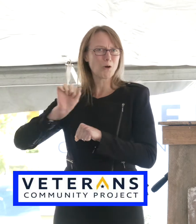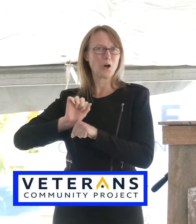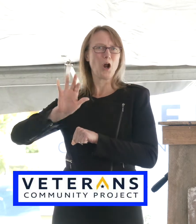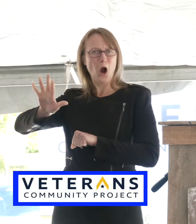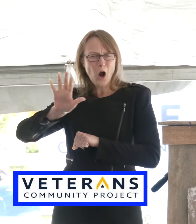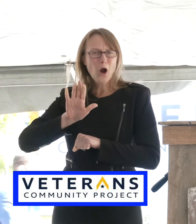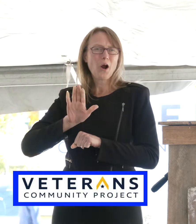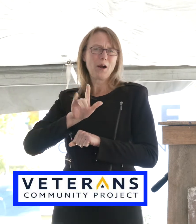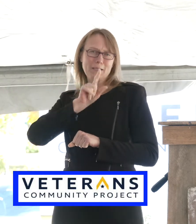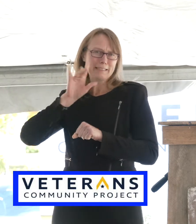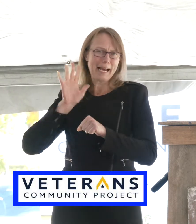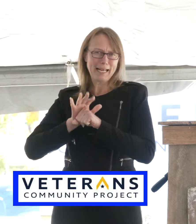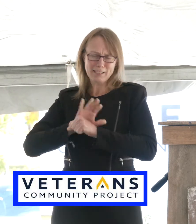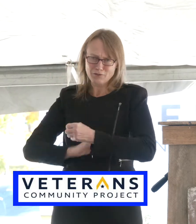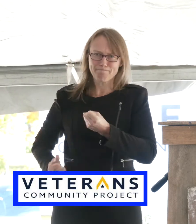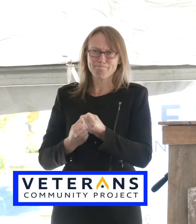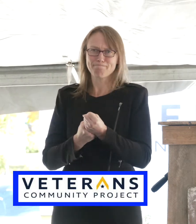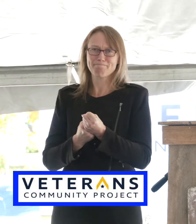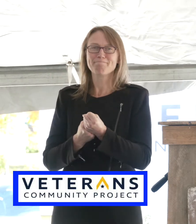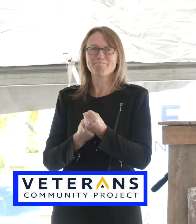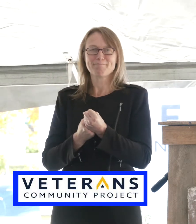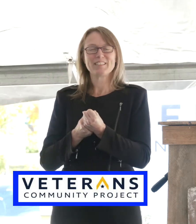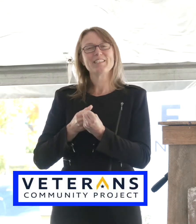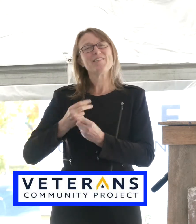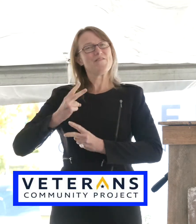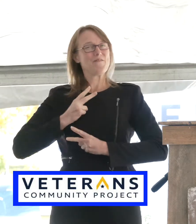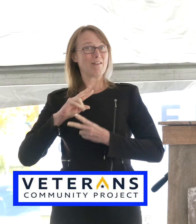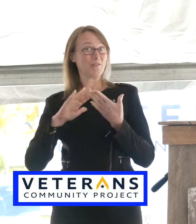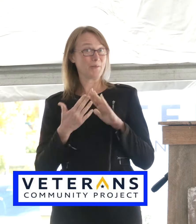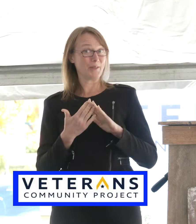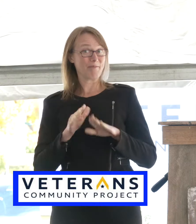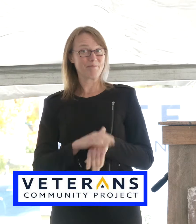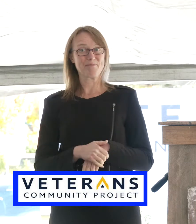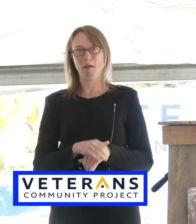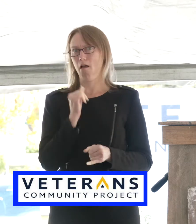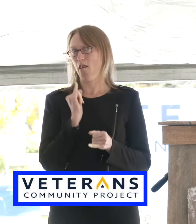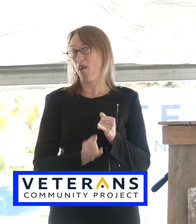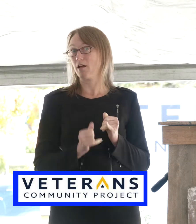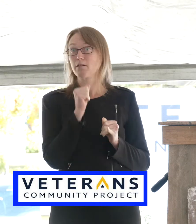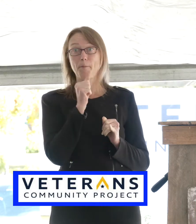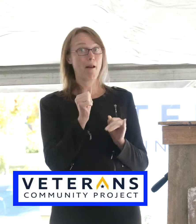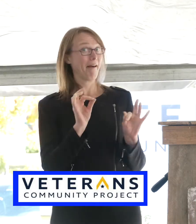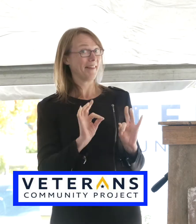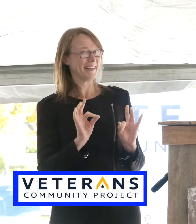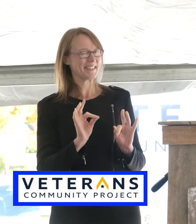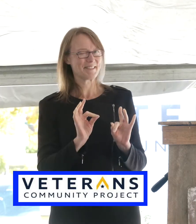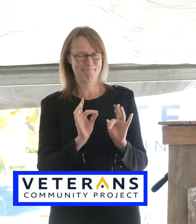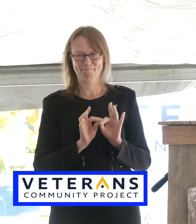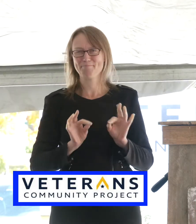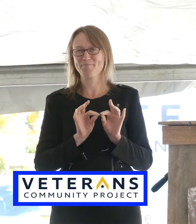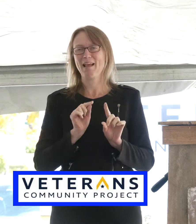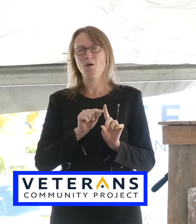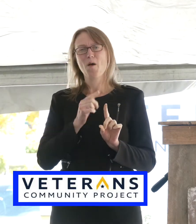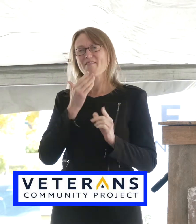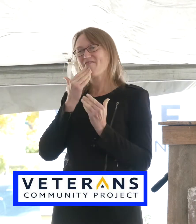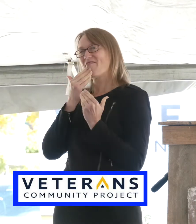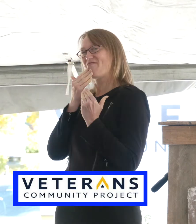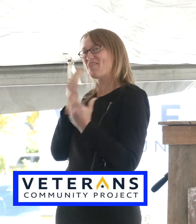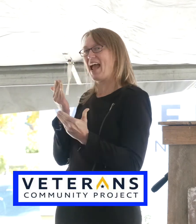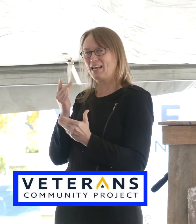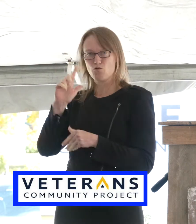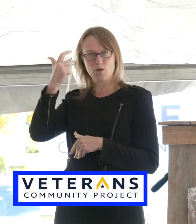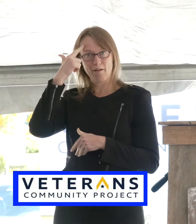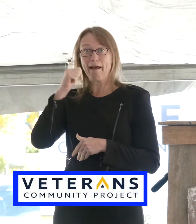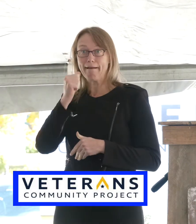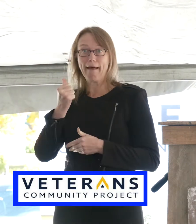dedication to the work within the veterans community. And last but not least, I would like to say thank you, Governor, for not